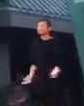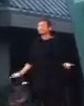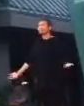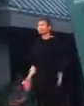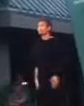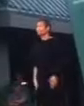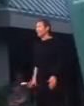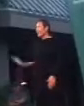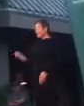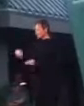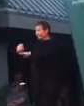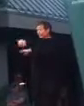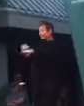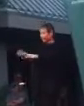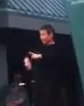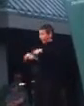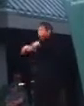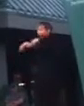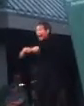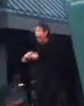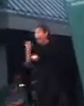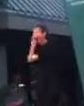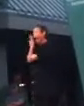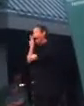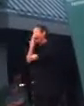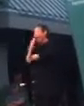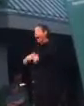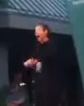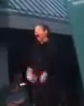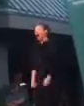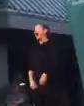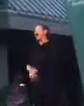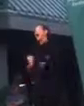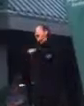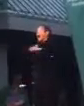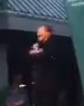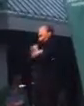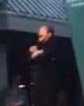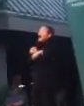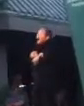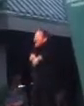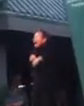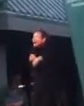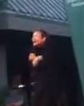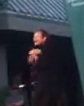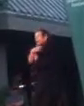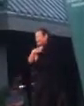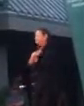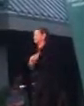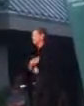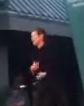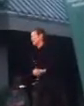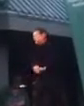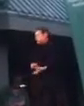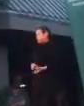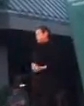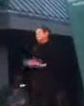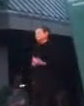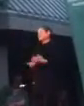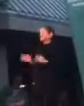waited. And then he decided to sit down because he was tired after the long journey. And he was hungry too,